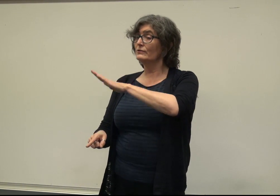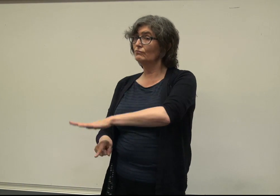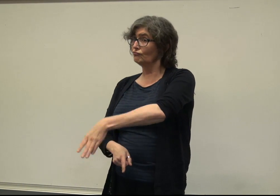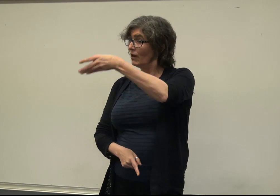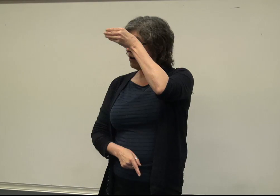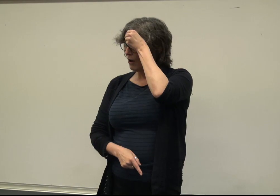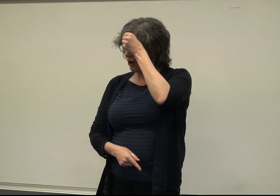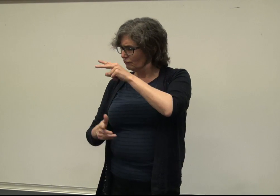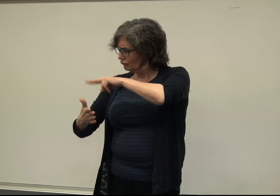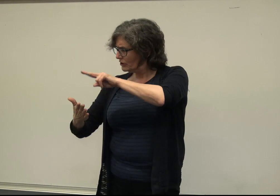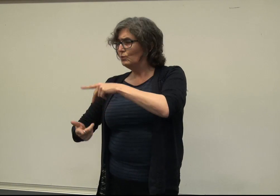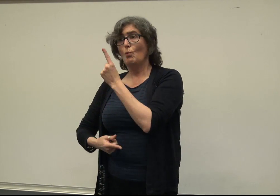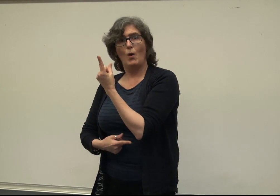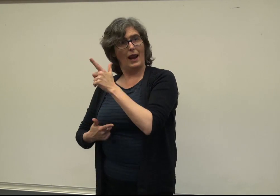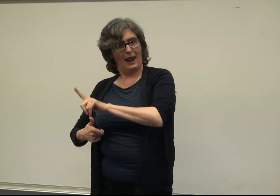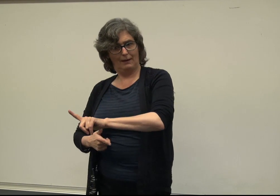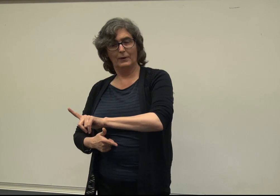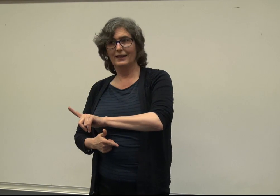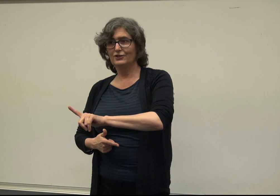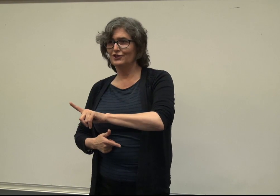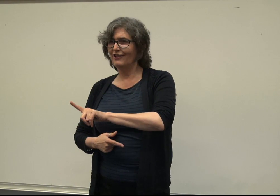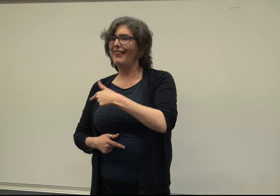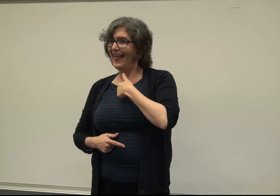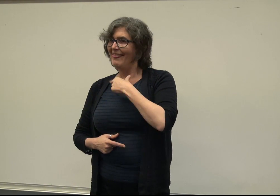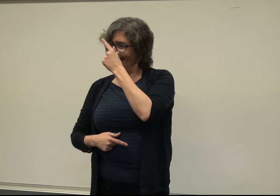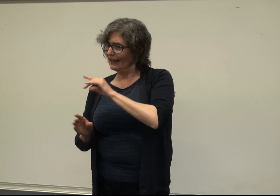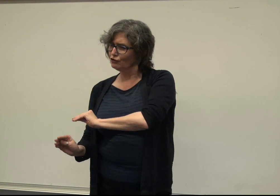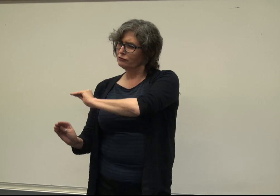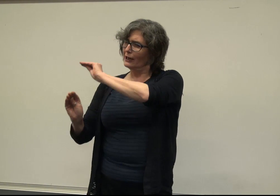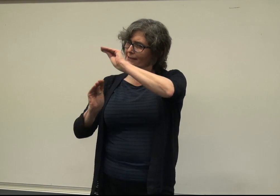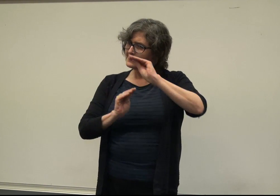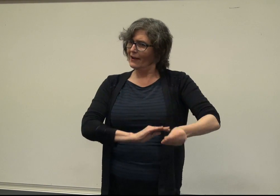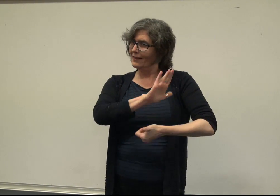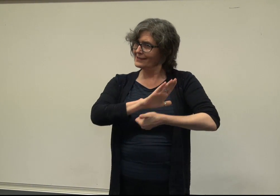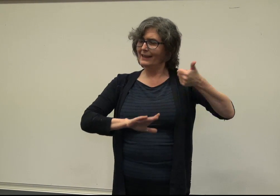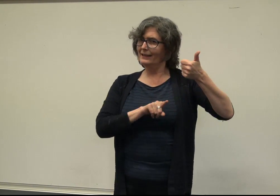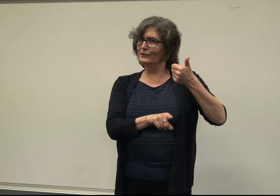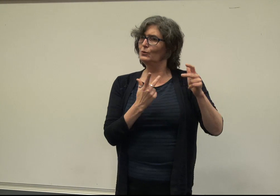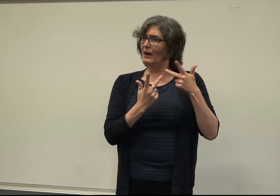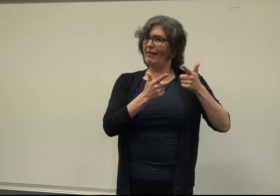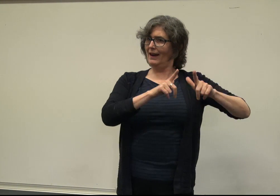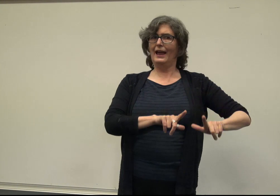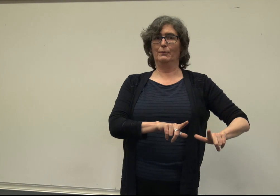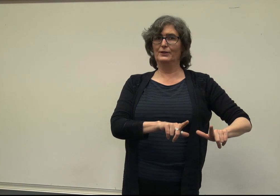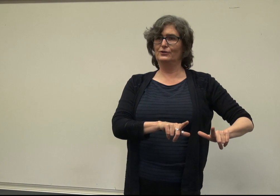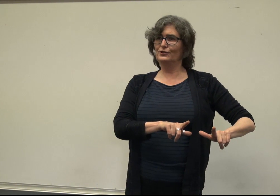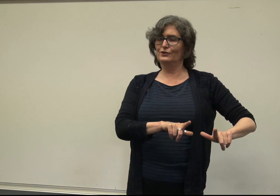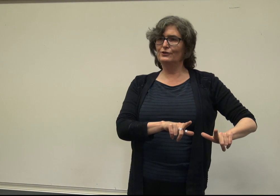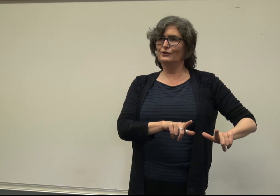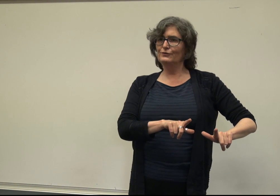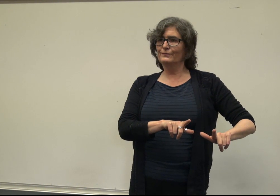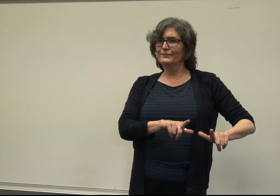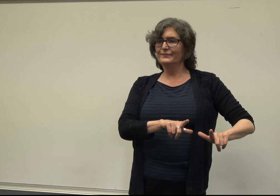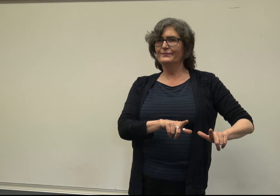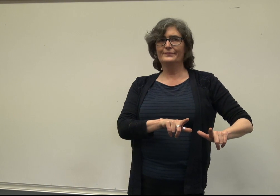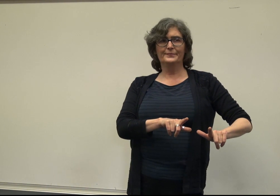alphabetic language, they don't have to redo the discovery in another alphabetic language. They can simply transfer it from one